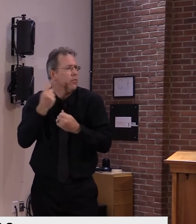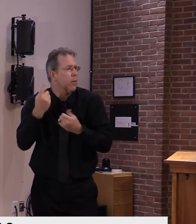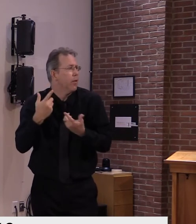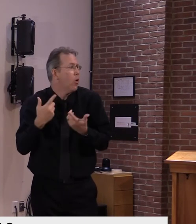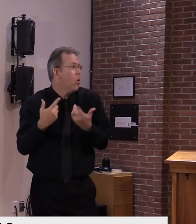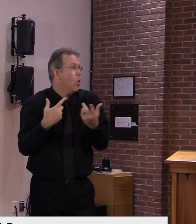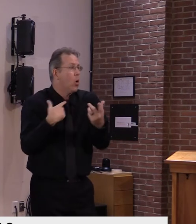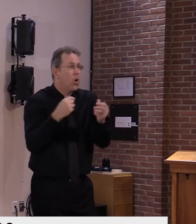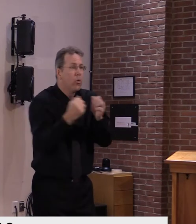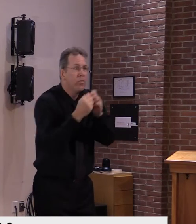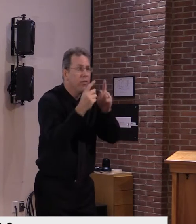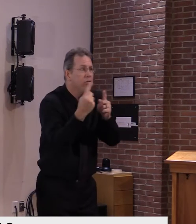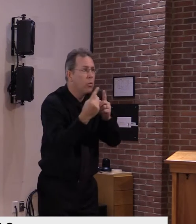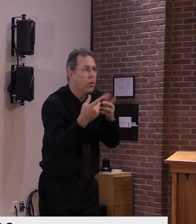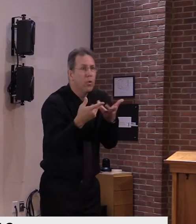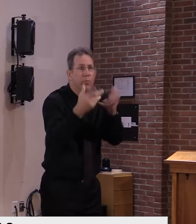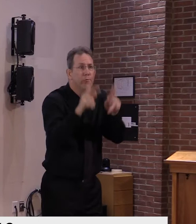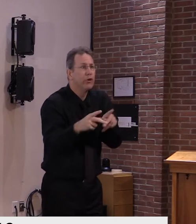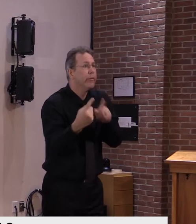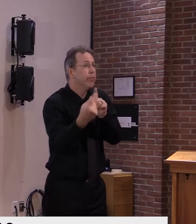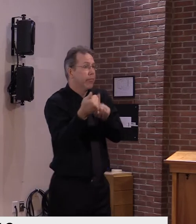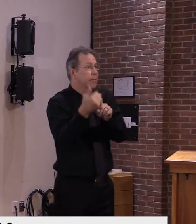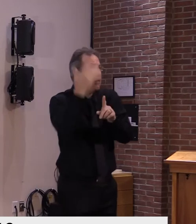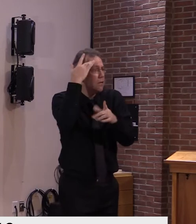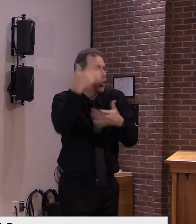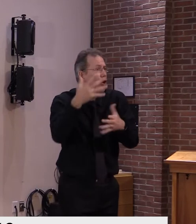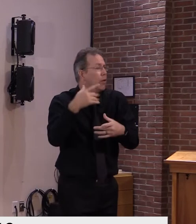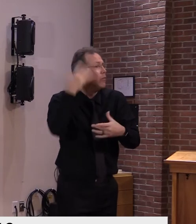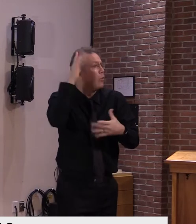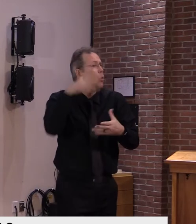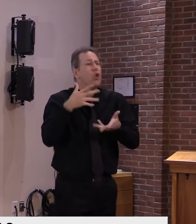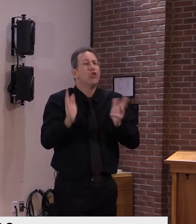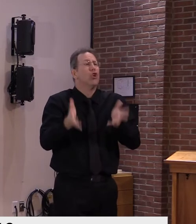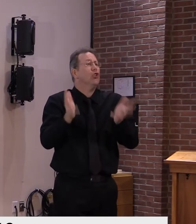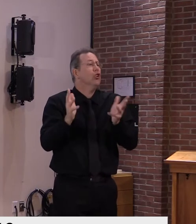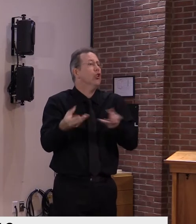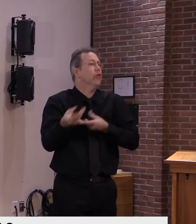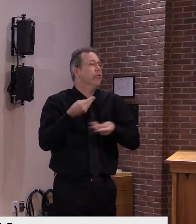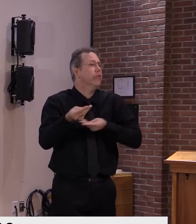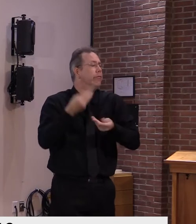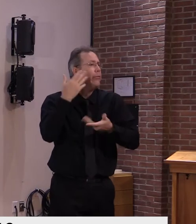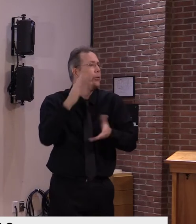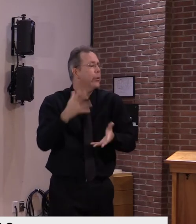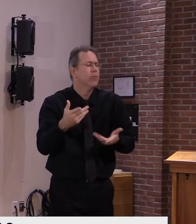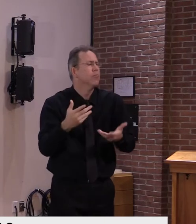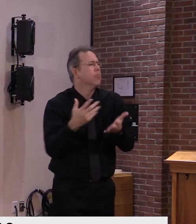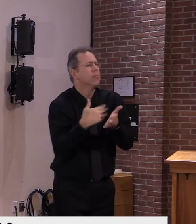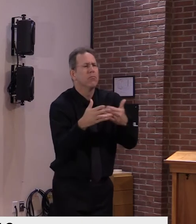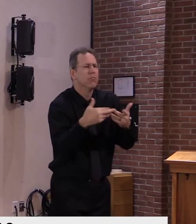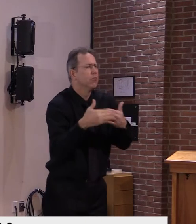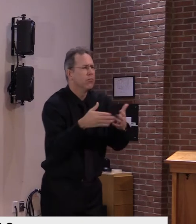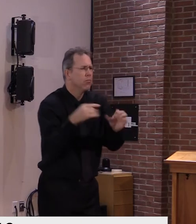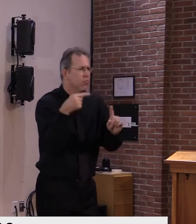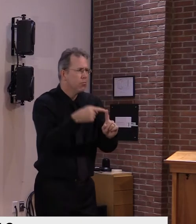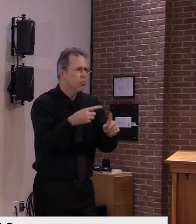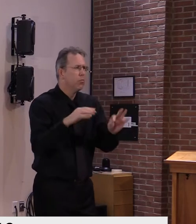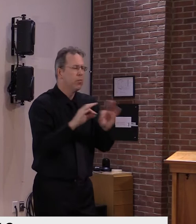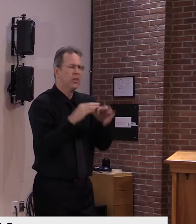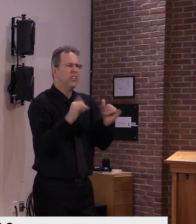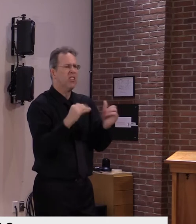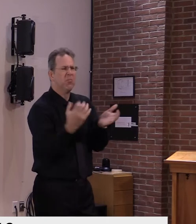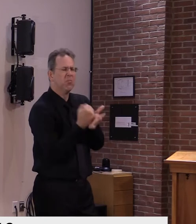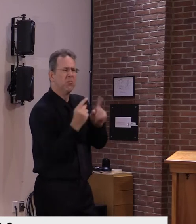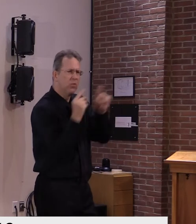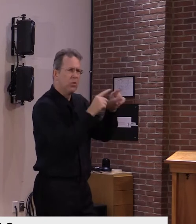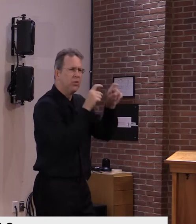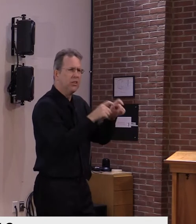with COVID. Some of them will have no symptoms but test positive. So our percent positivity rate gives us a very nice